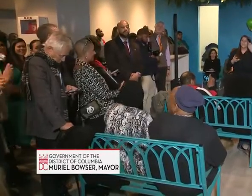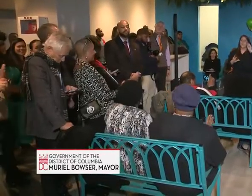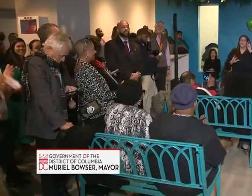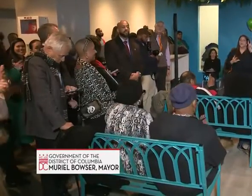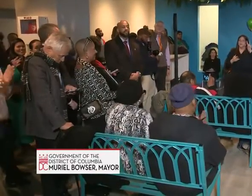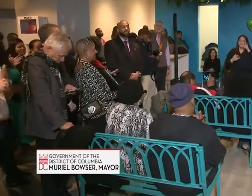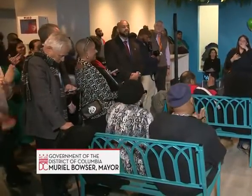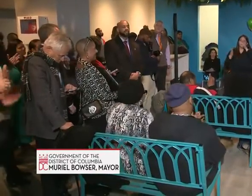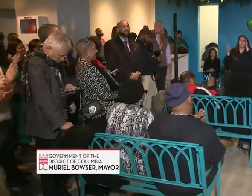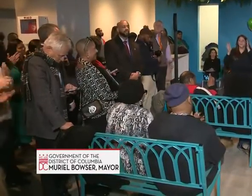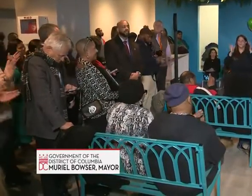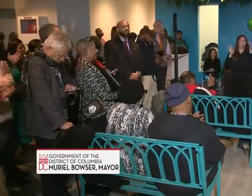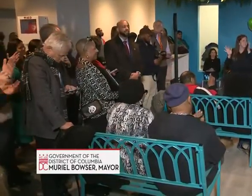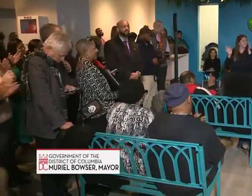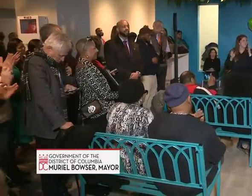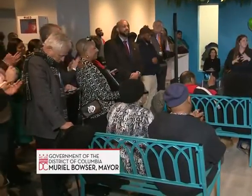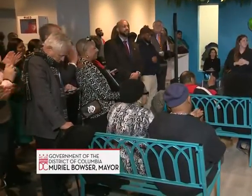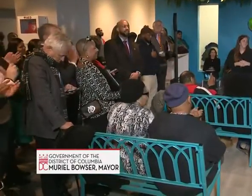Okay. All right.